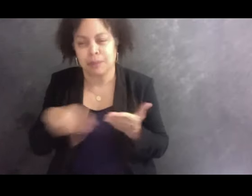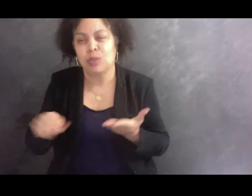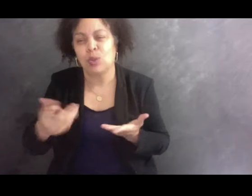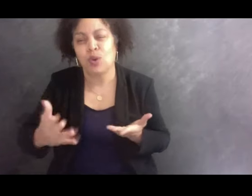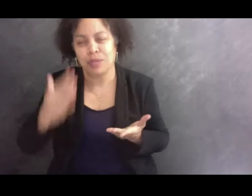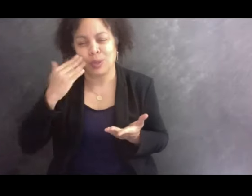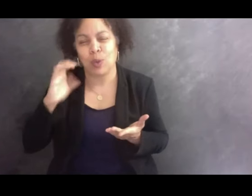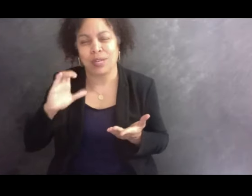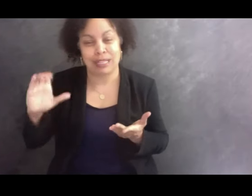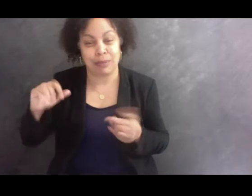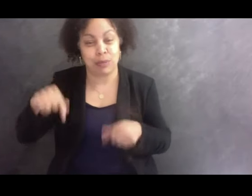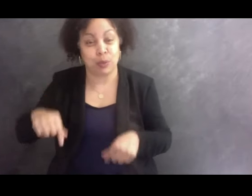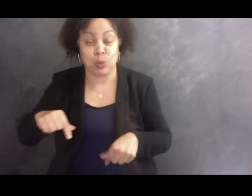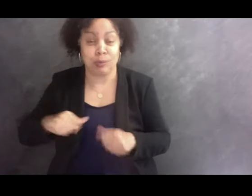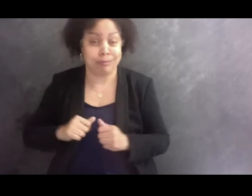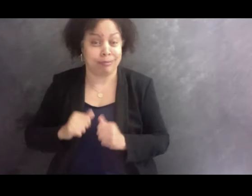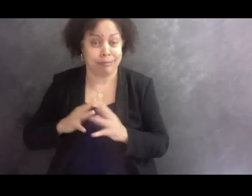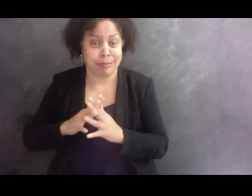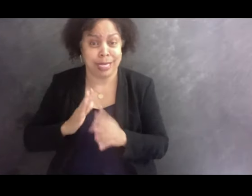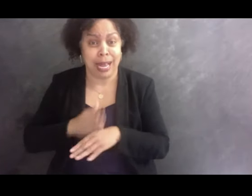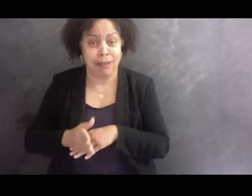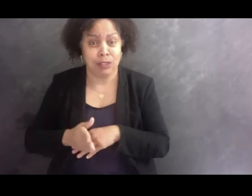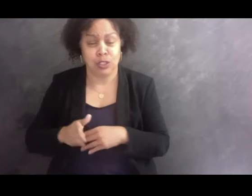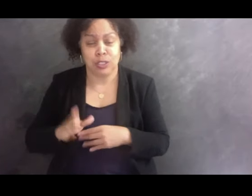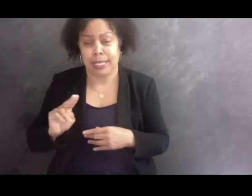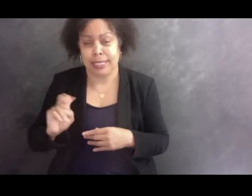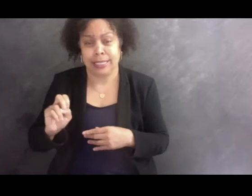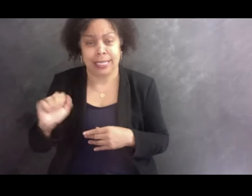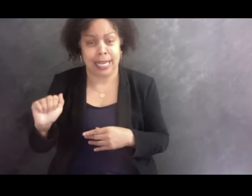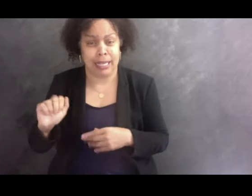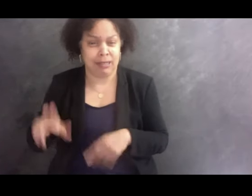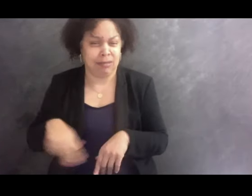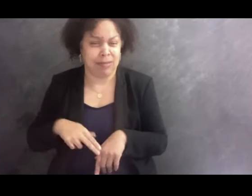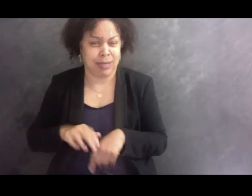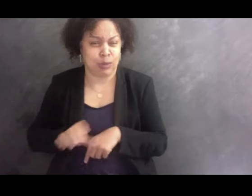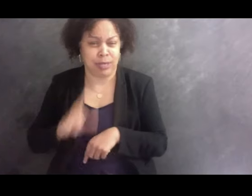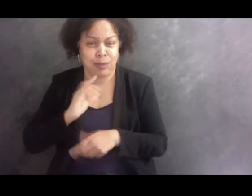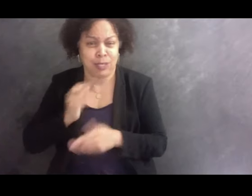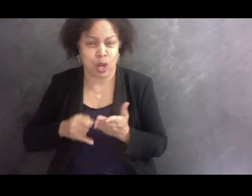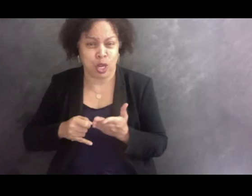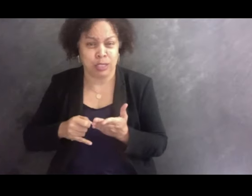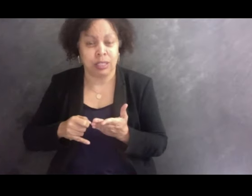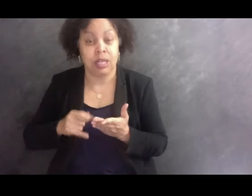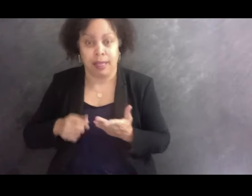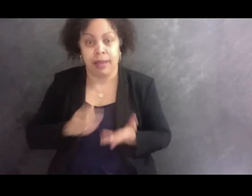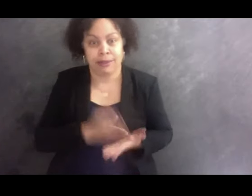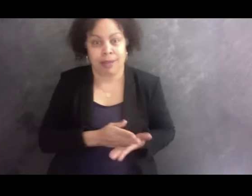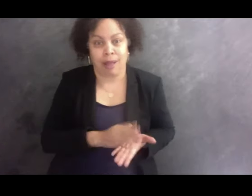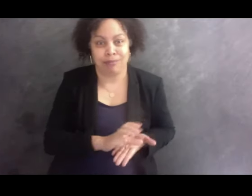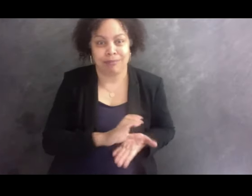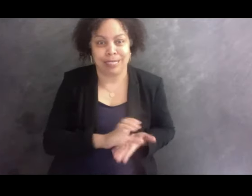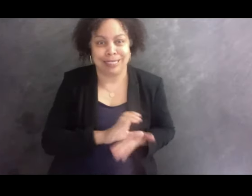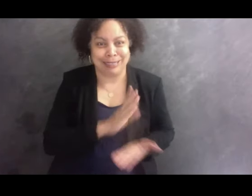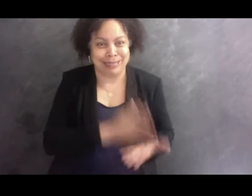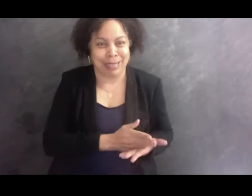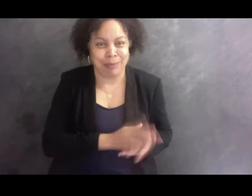Creative Capital was actually founded after the NEA, the National Endowments for the Arts, stopped a lot of their funding to